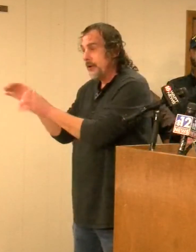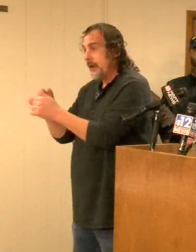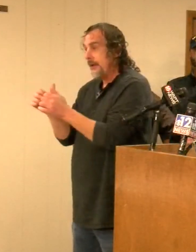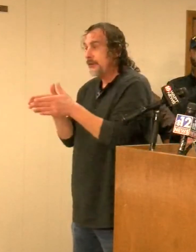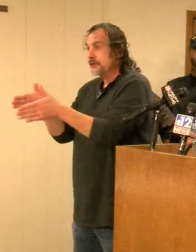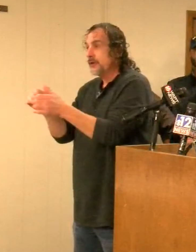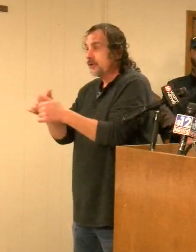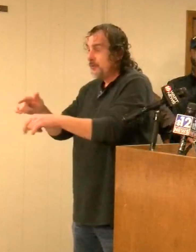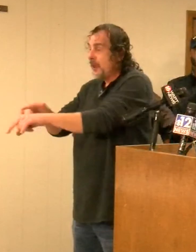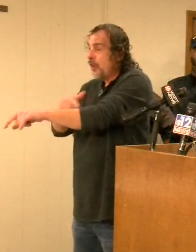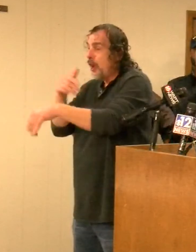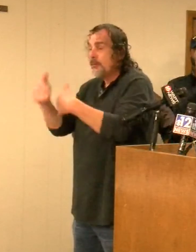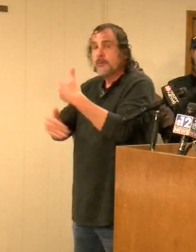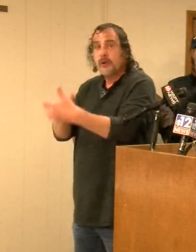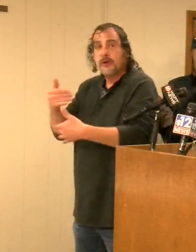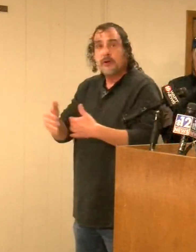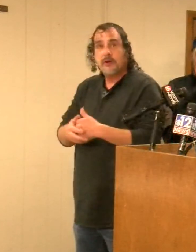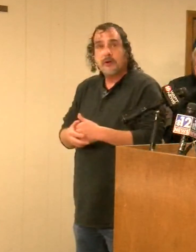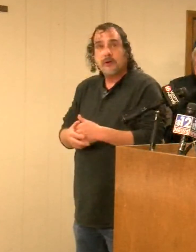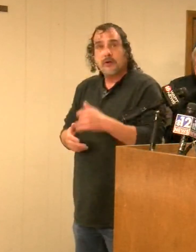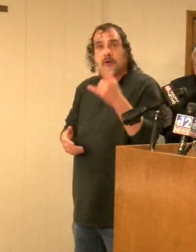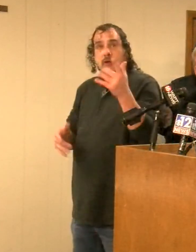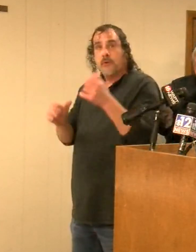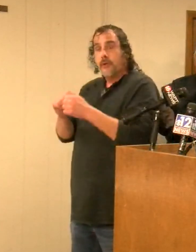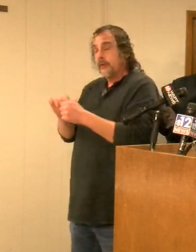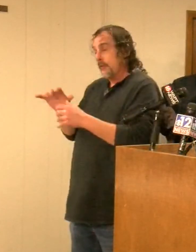long process.